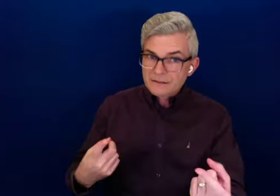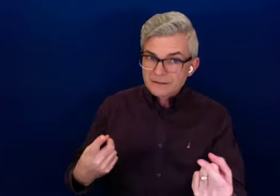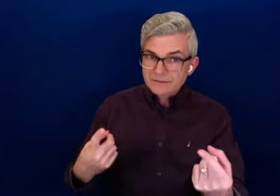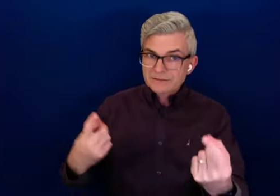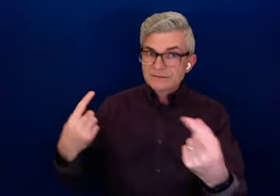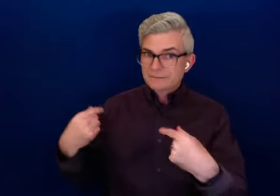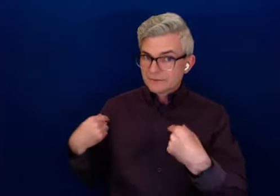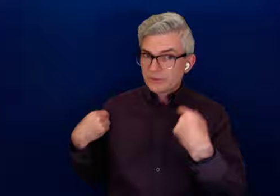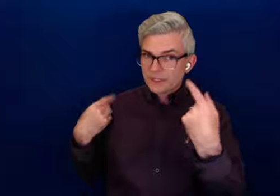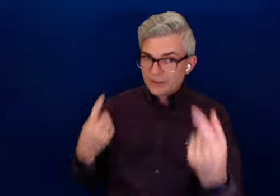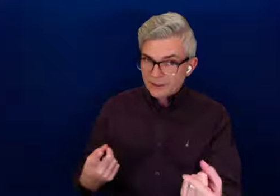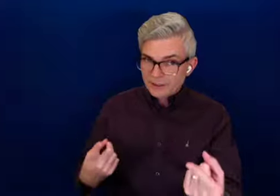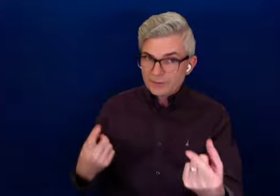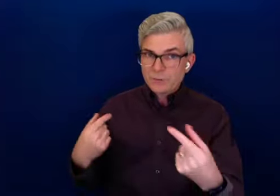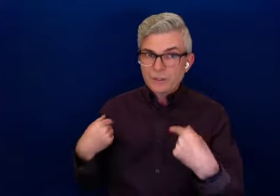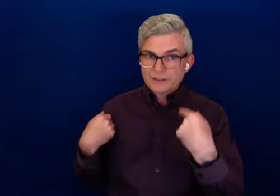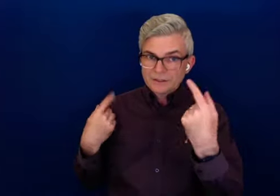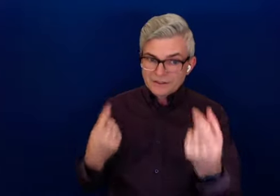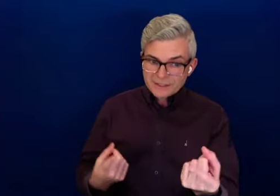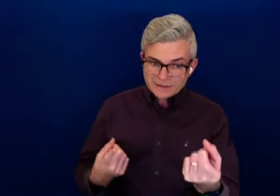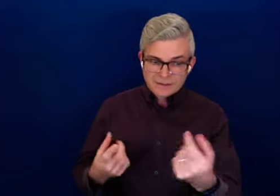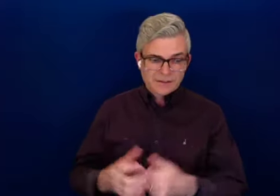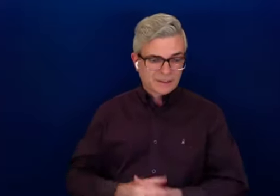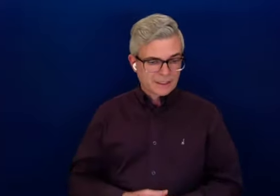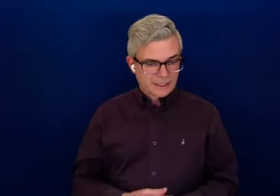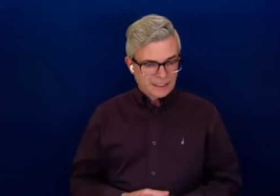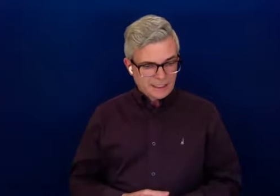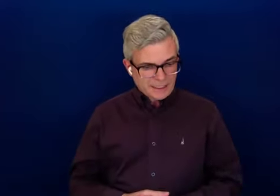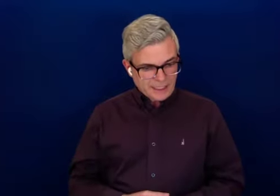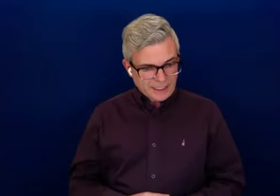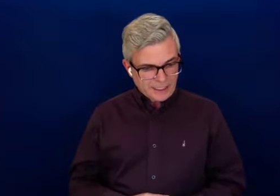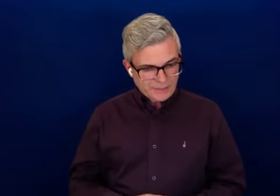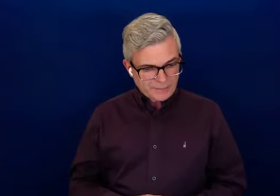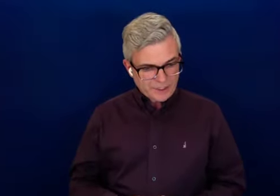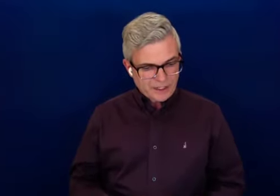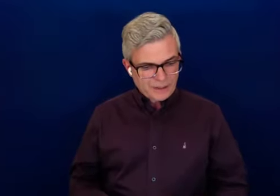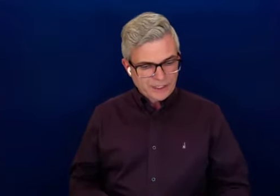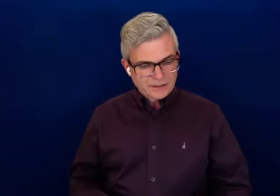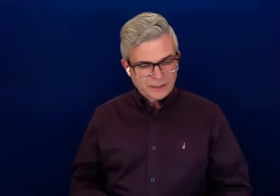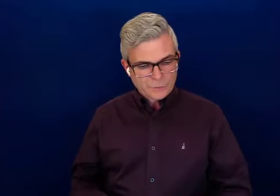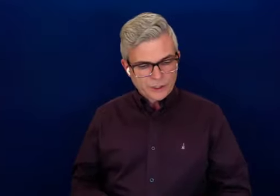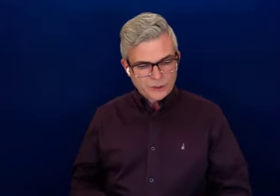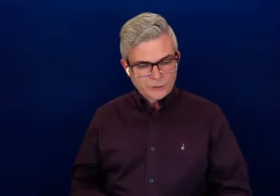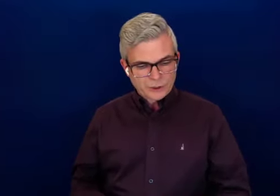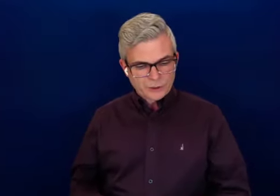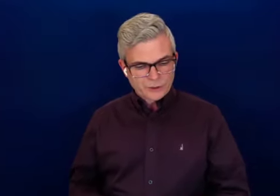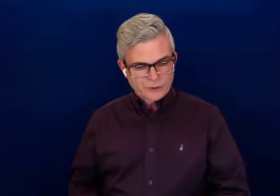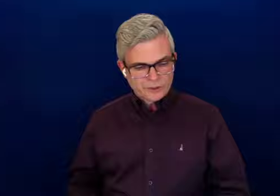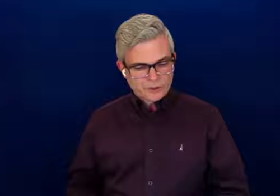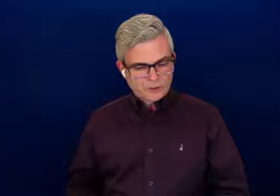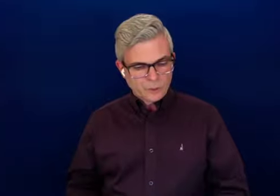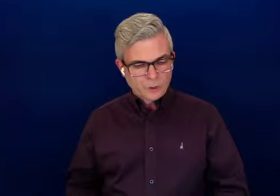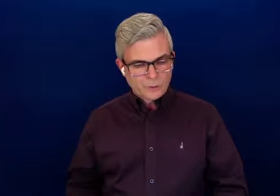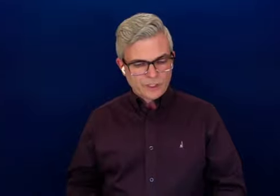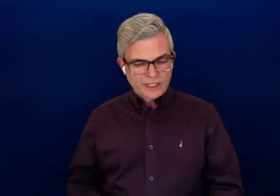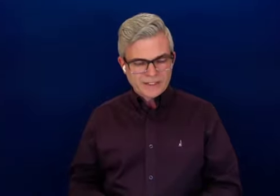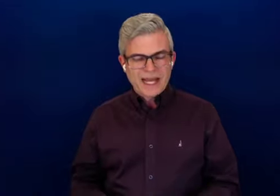since. Okay, that could be one, since. Comment on what you learned or what has